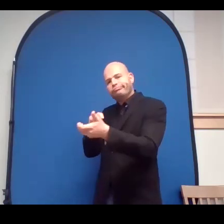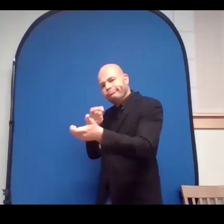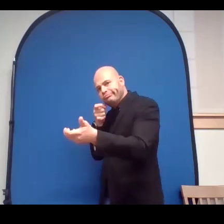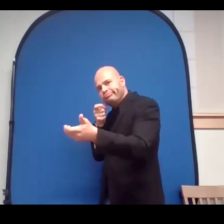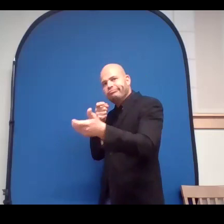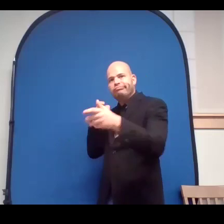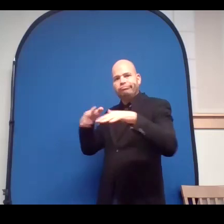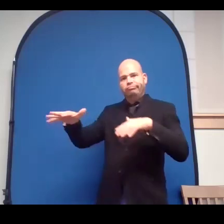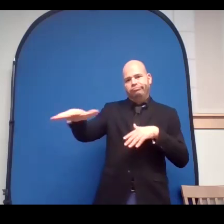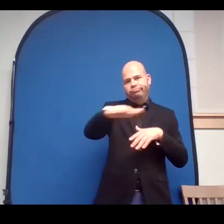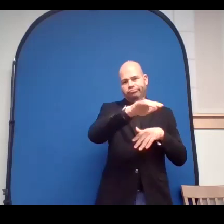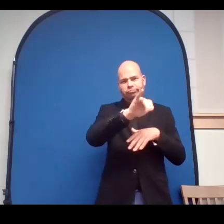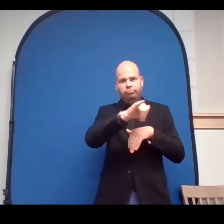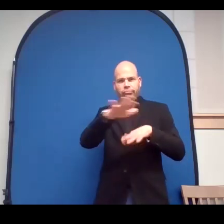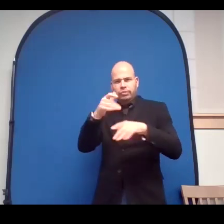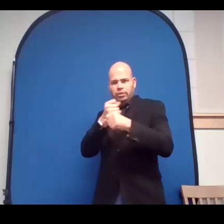And